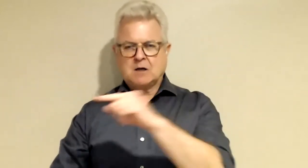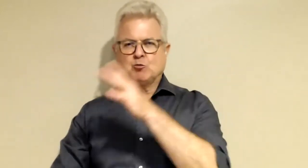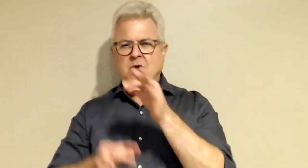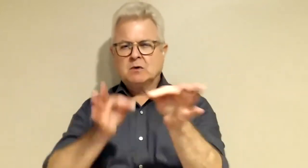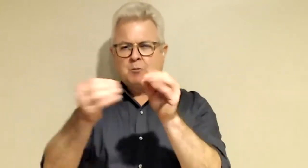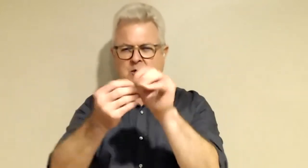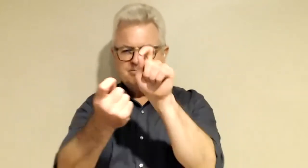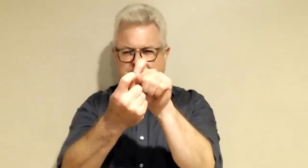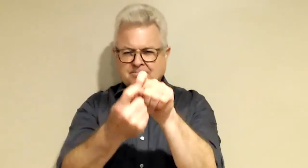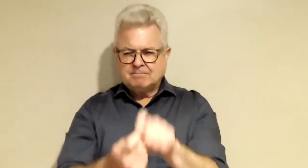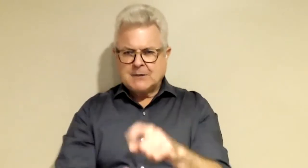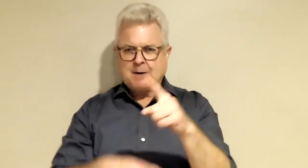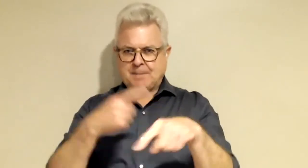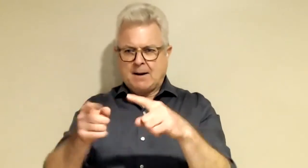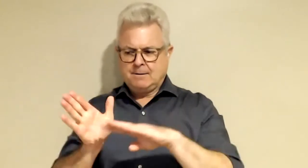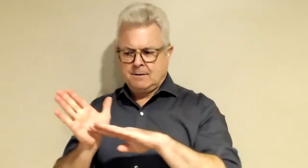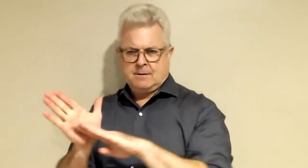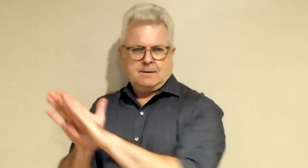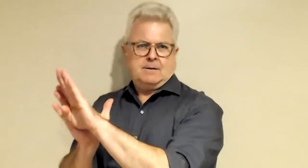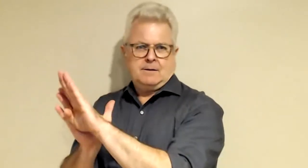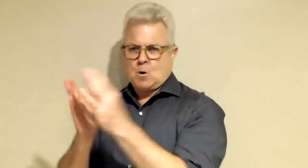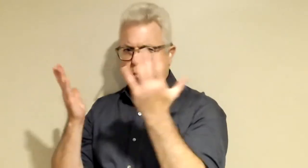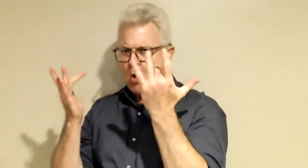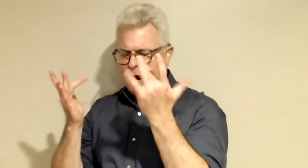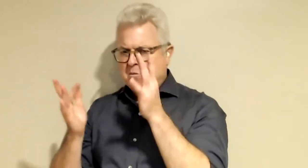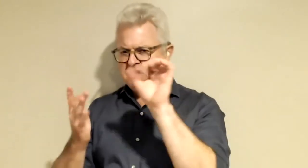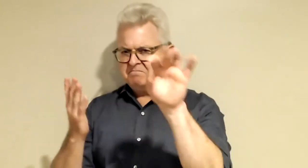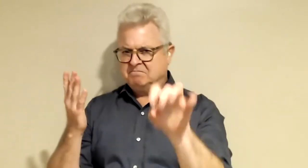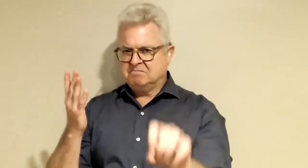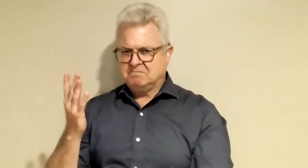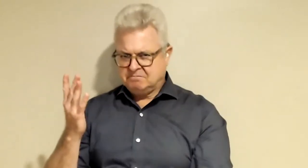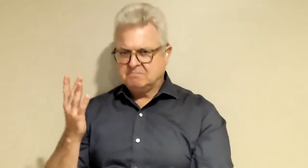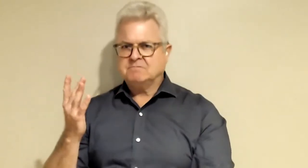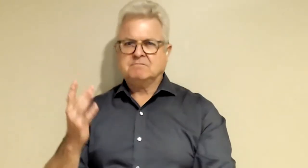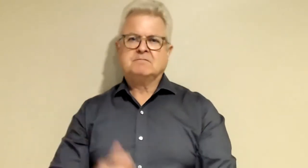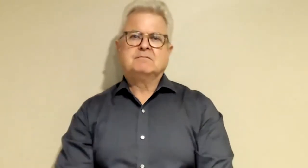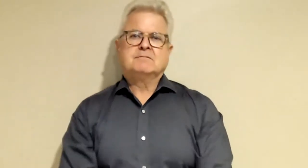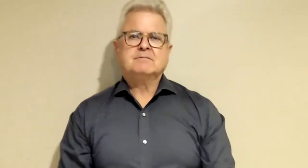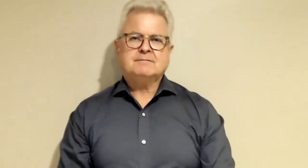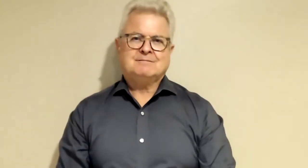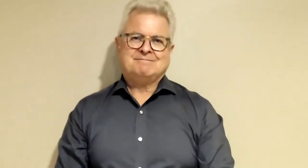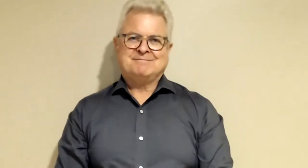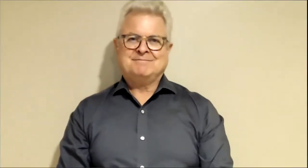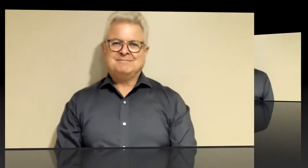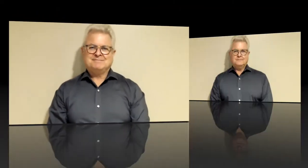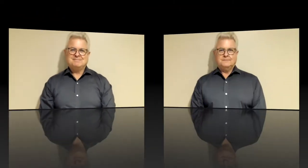wonderful holiday season. And Dr. Alexander-Scott is going to explain a little bit more about the spike and why we have those spikes occurring. Thank